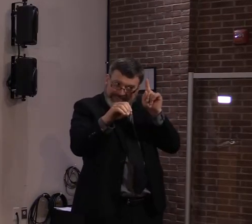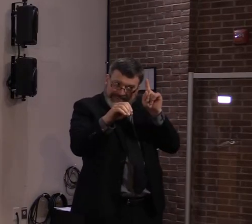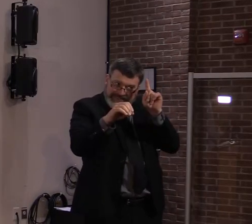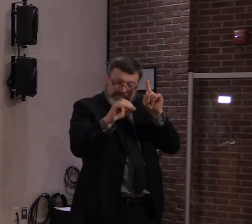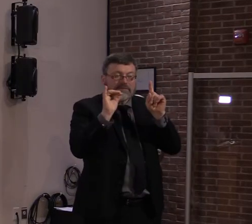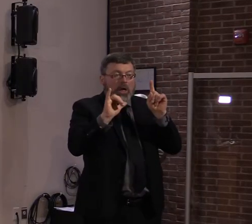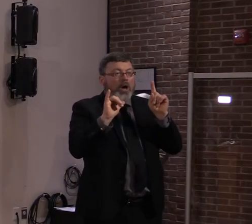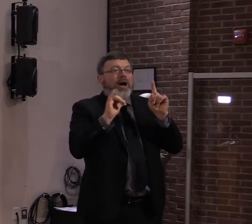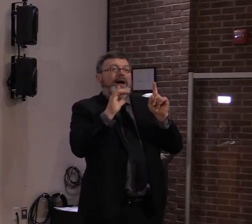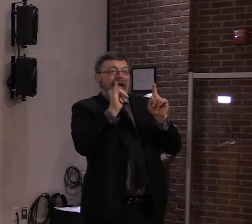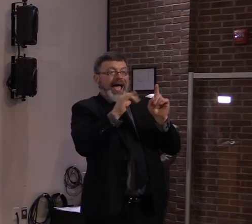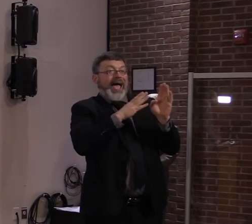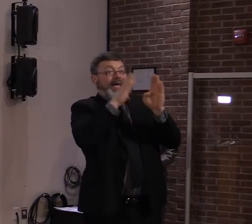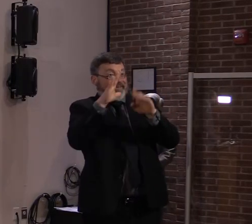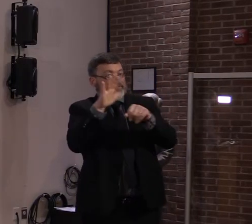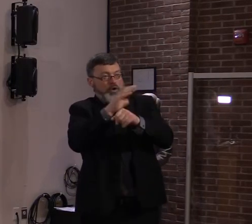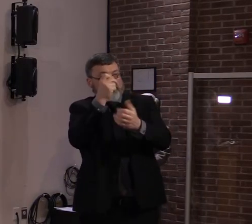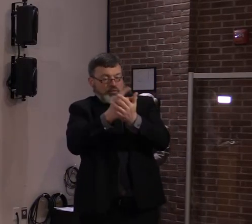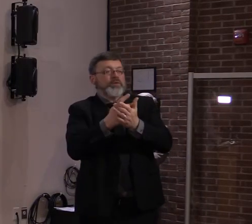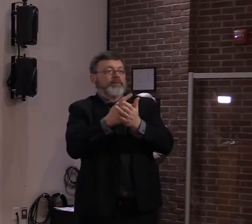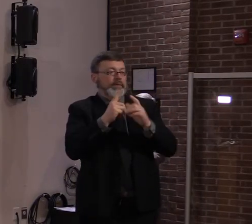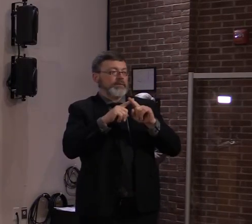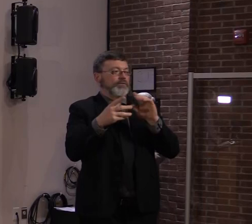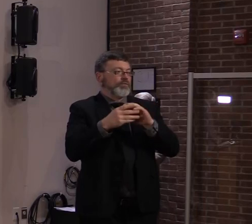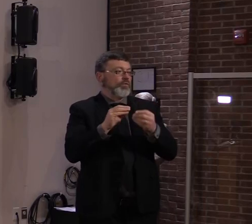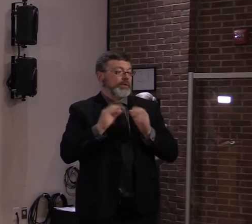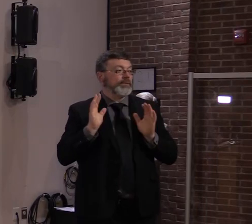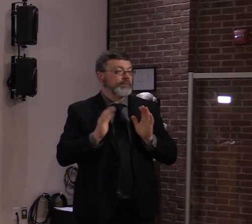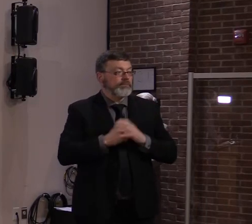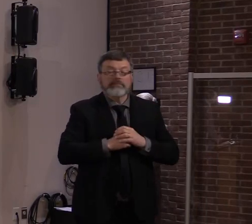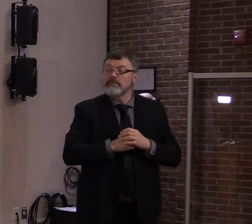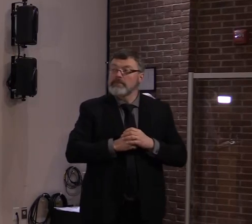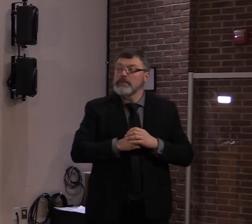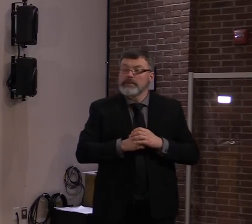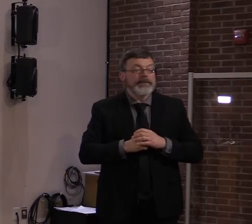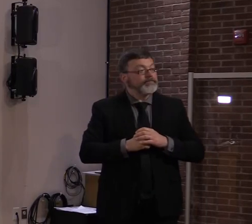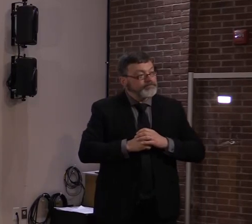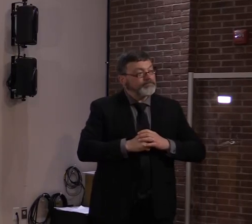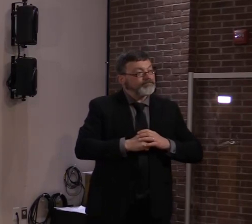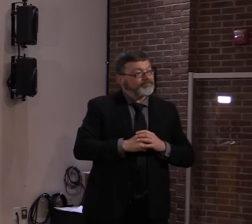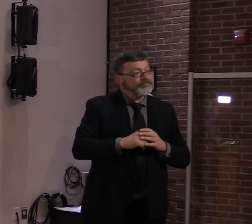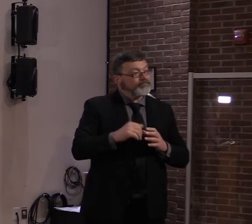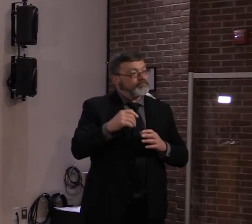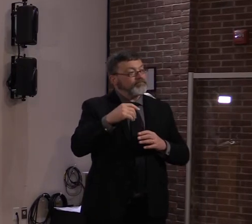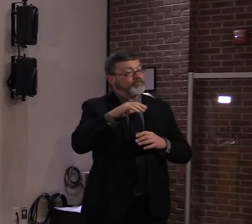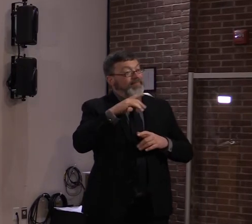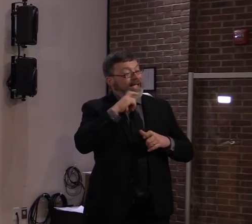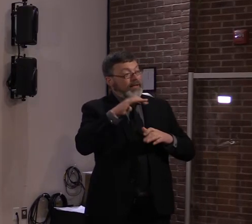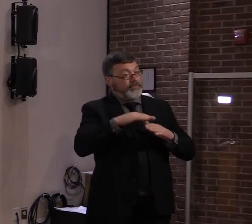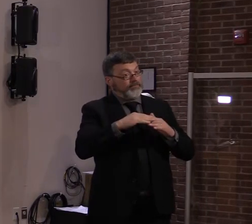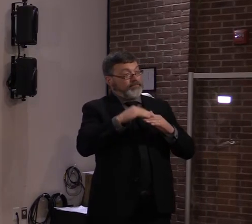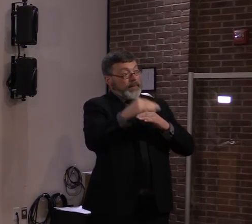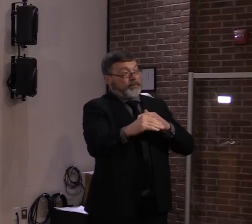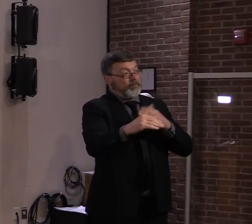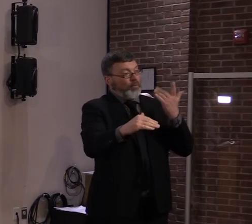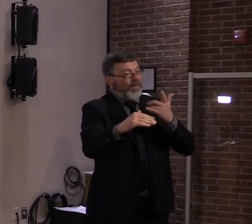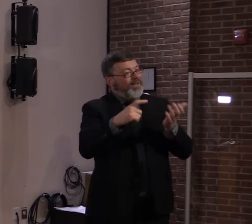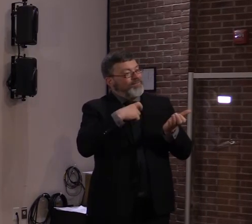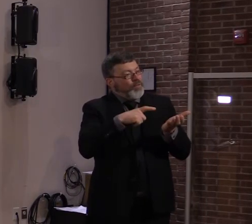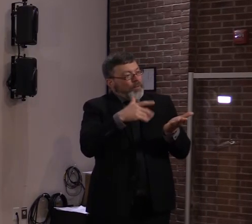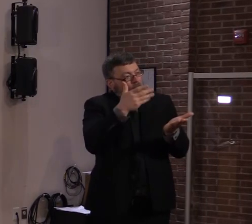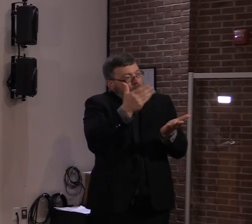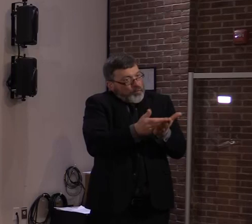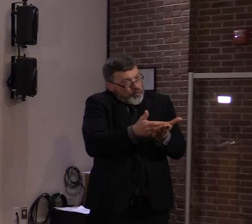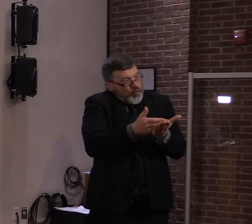that that is an additional step in the right direction to reinforcing the efficacy and safety of